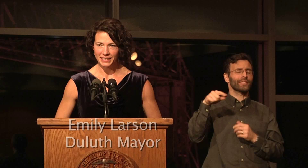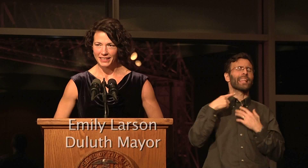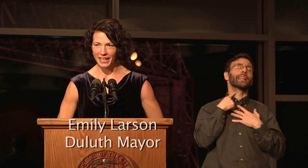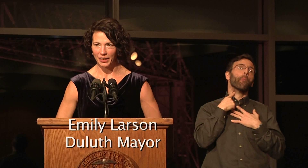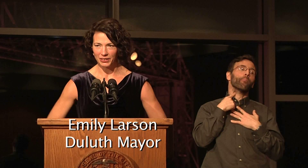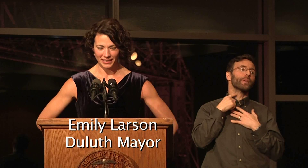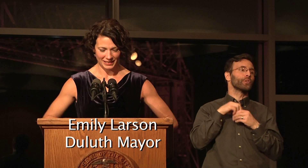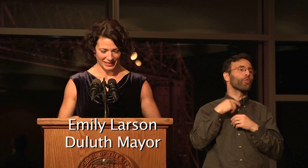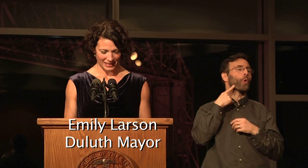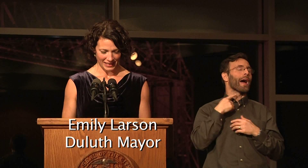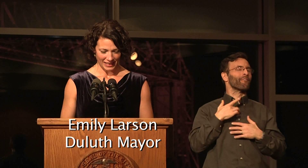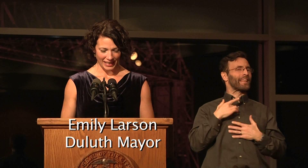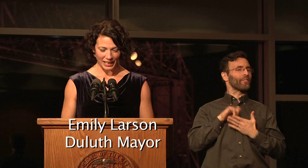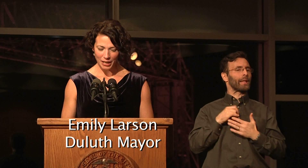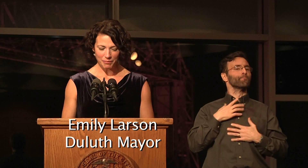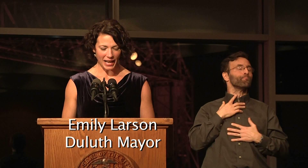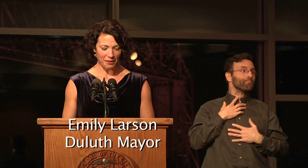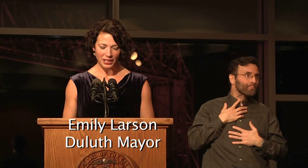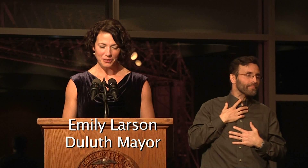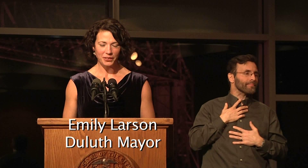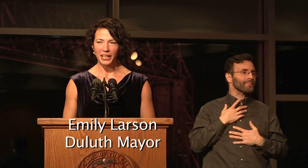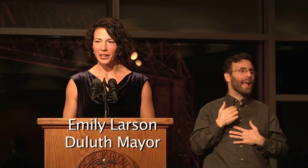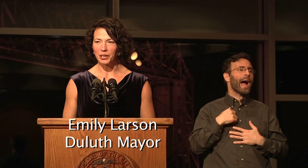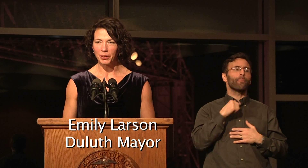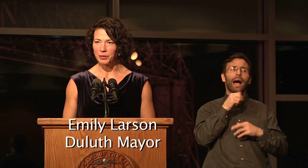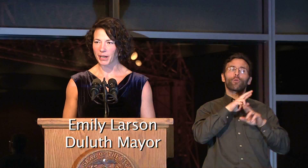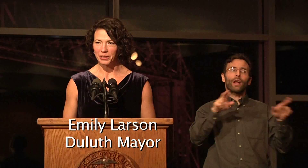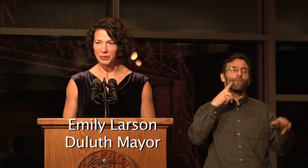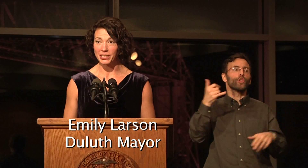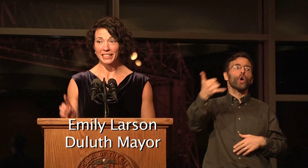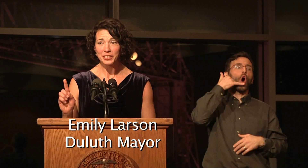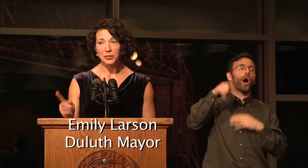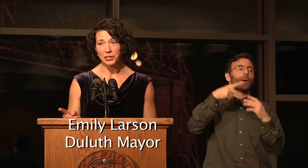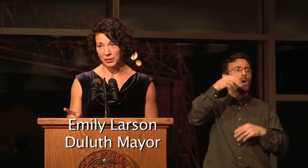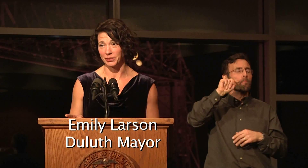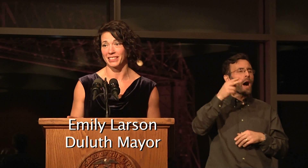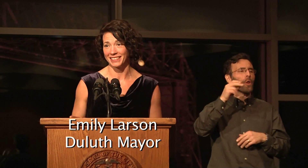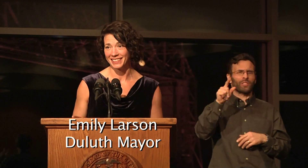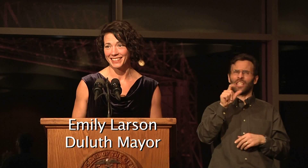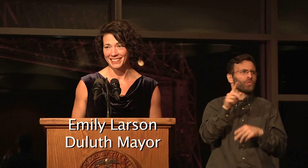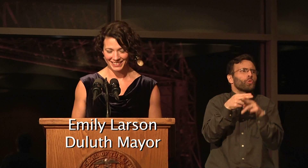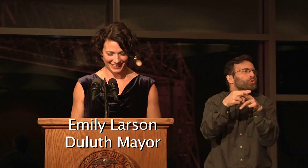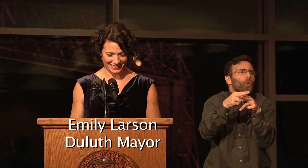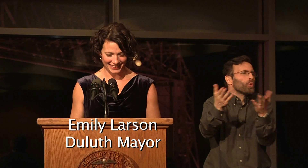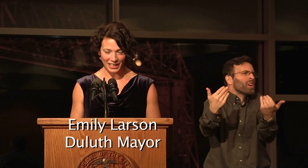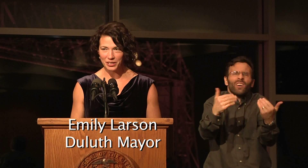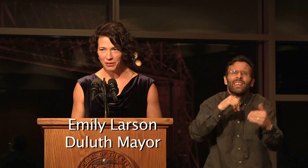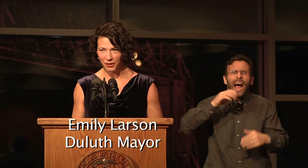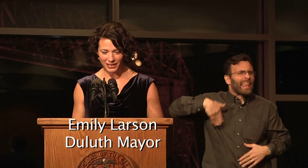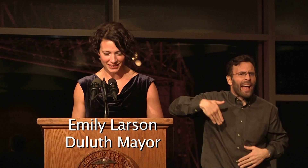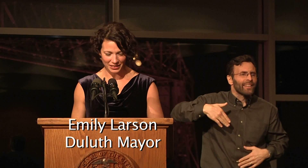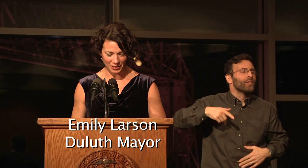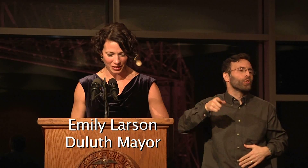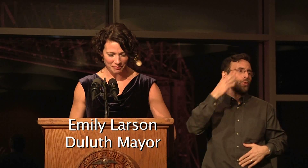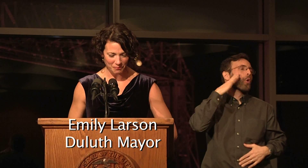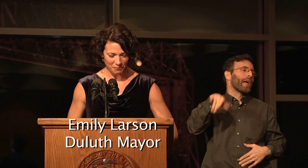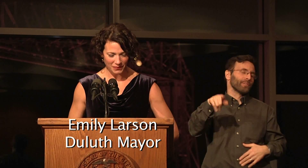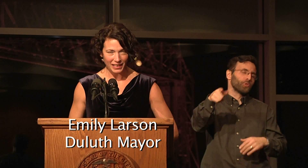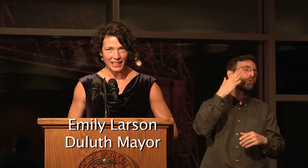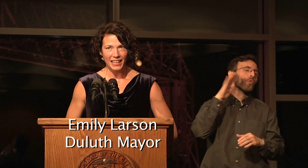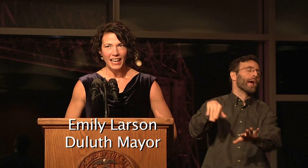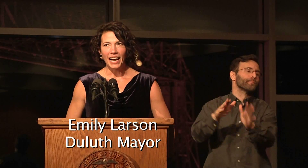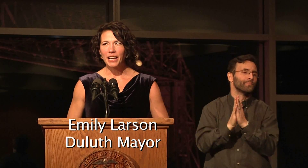feel it now. And I am not ready for that call about the potholes. It is too soon. And you know it, you know